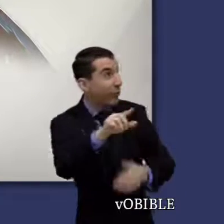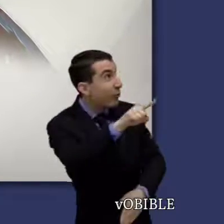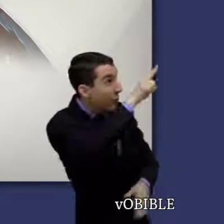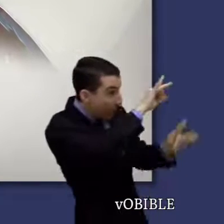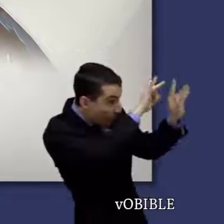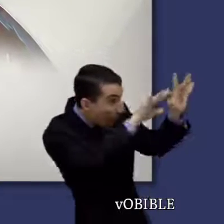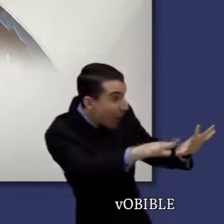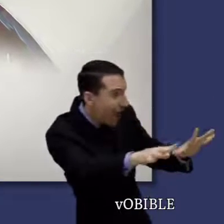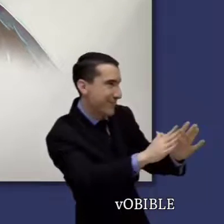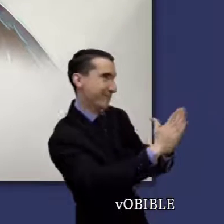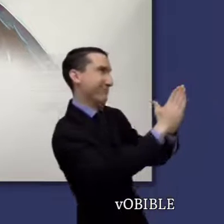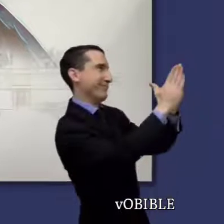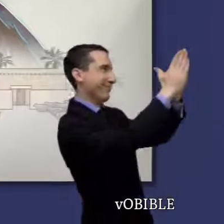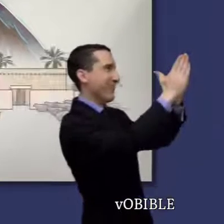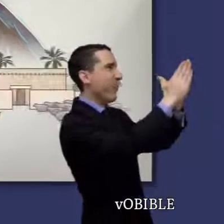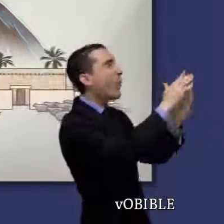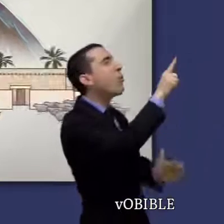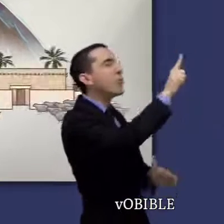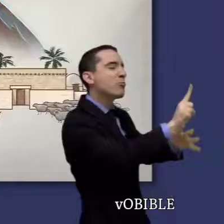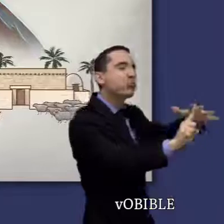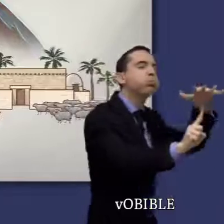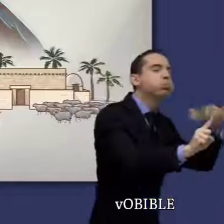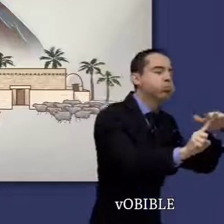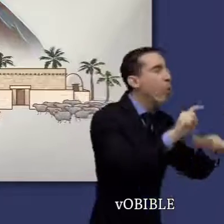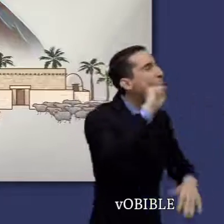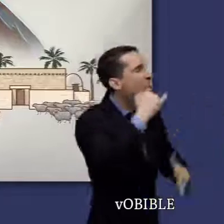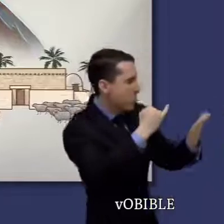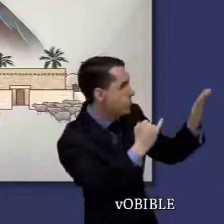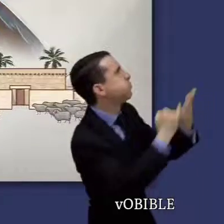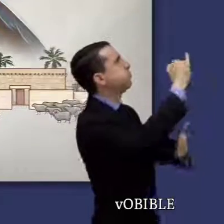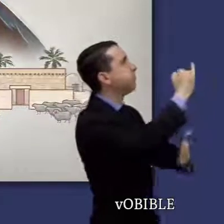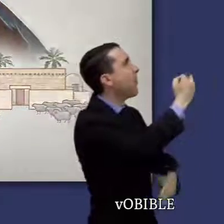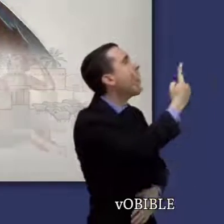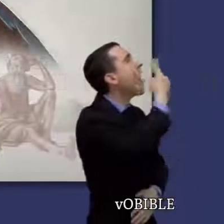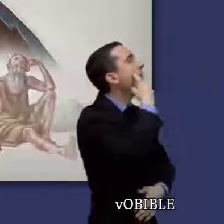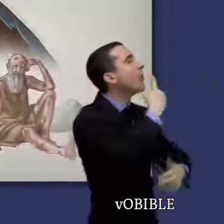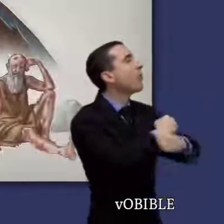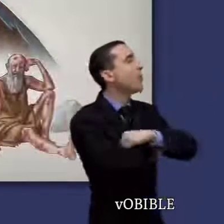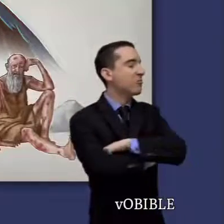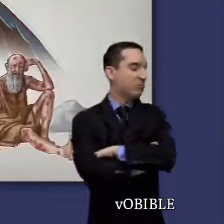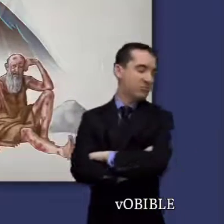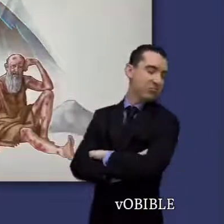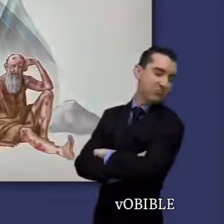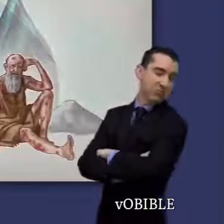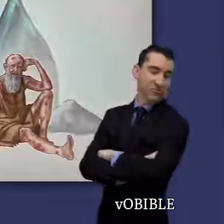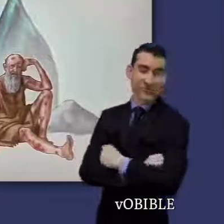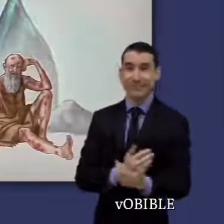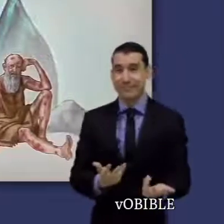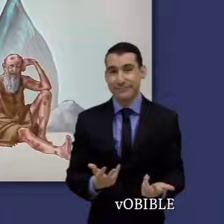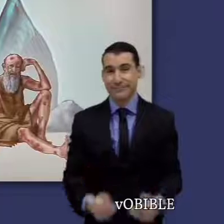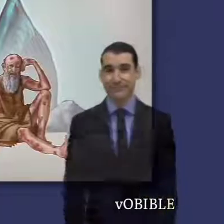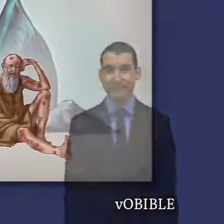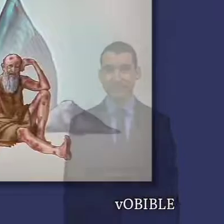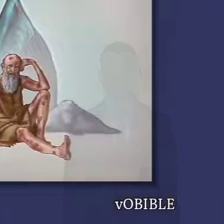took place in the heavens. Satan challenged Jehovah, and claimed that Job would not remain faithful when